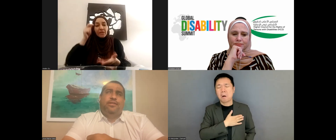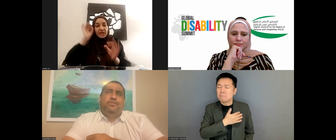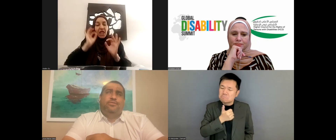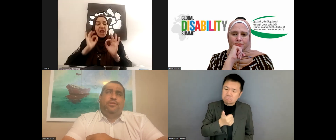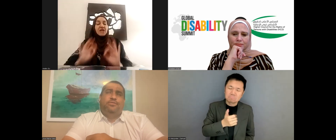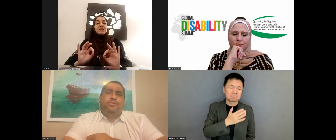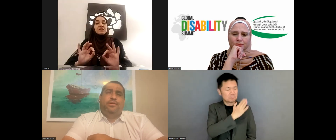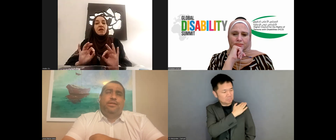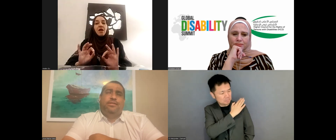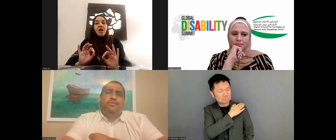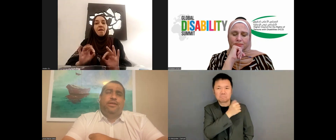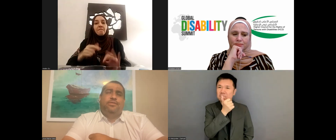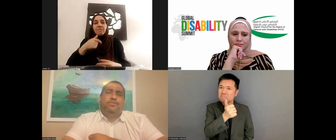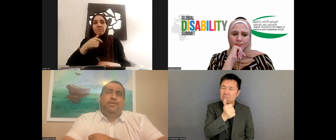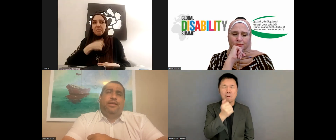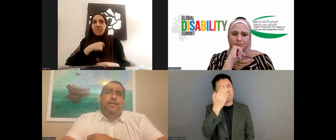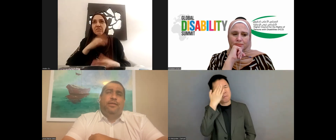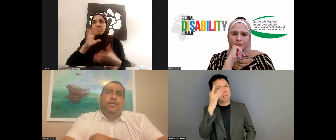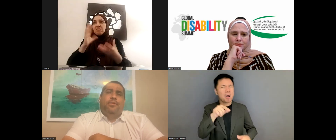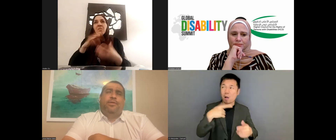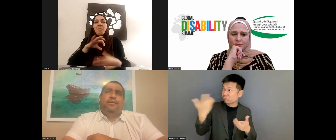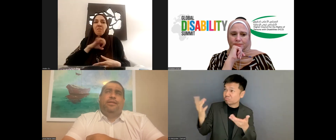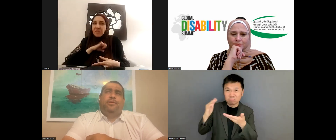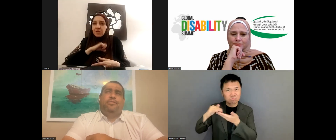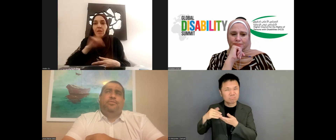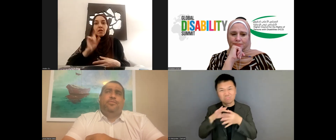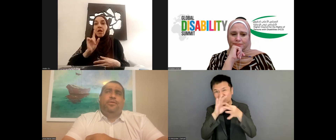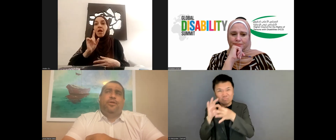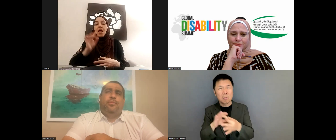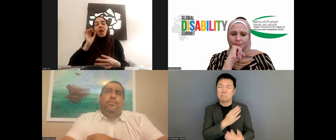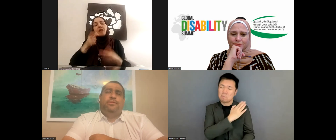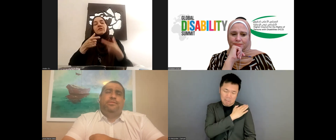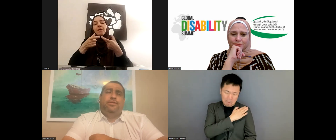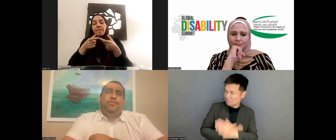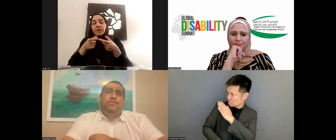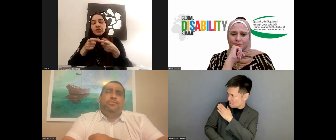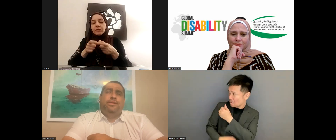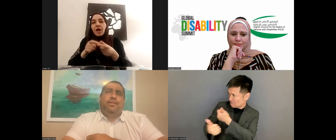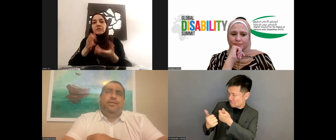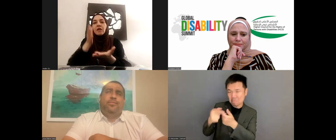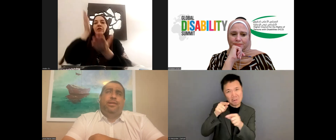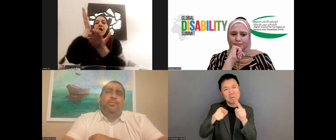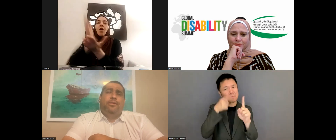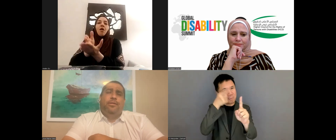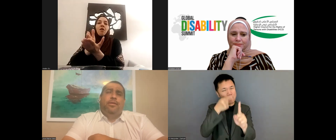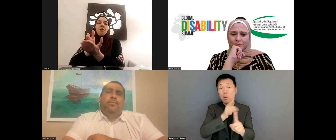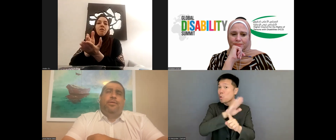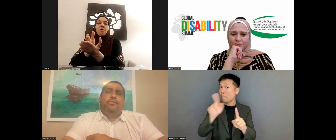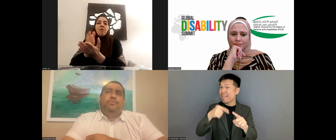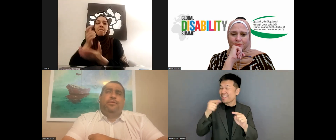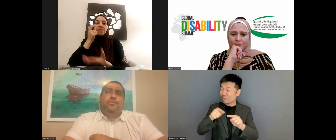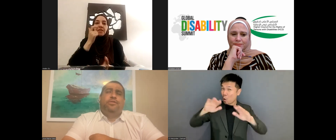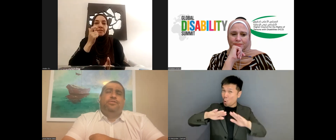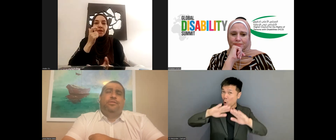get together to do this, we will get together to do that. But basically, we also want commitments not only to be at the global level,